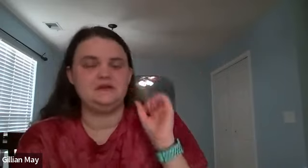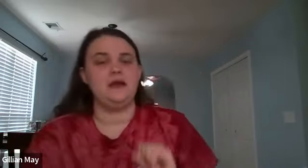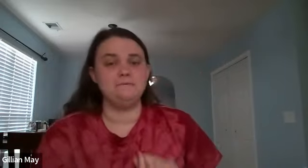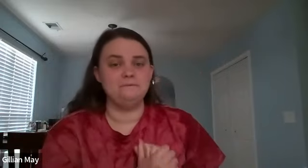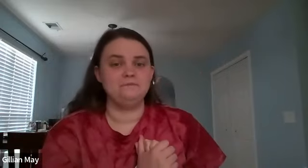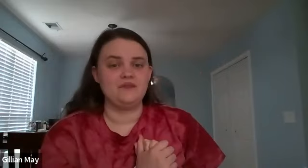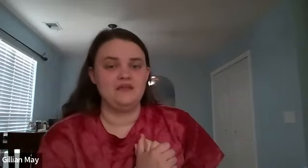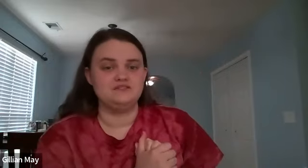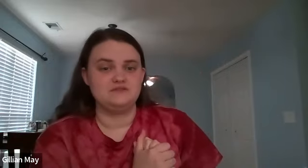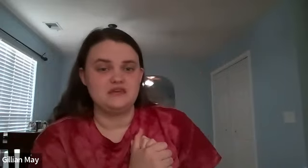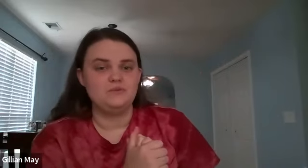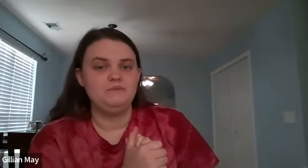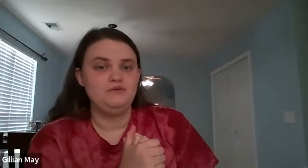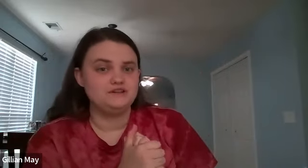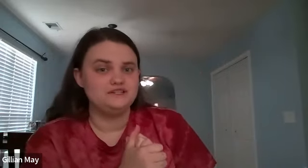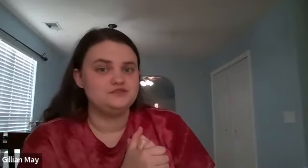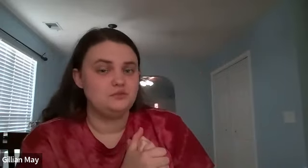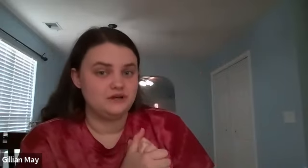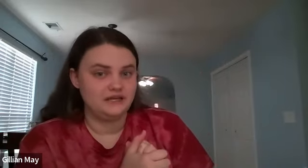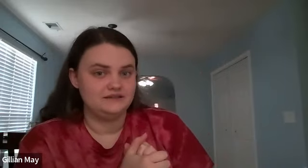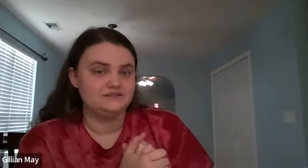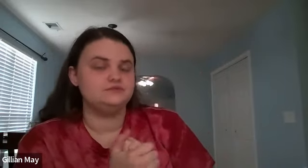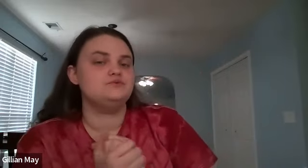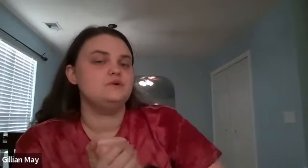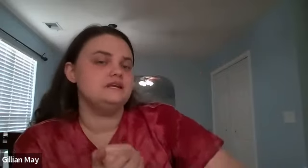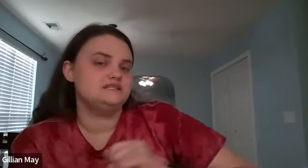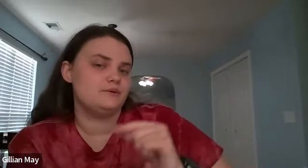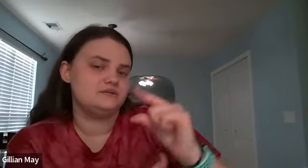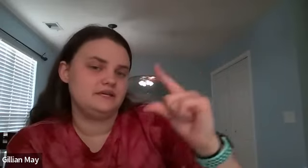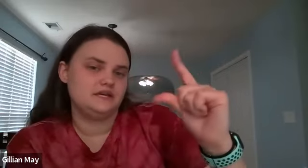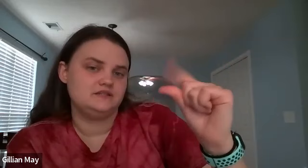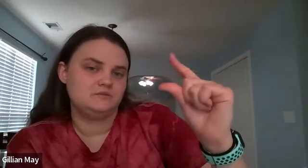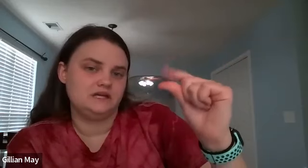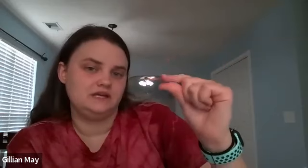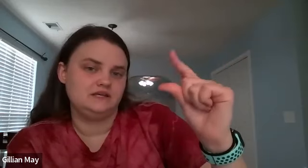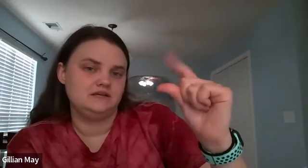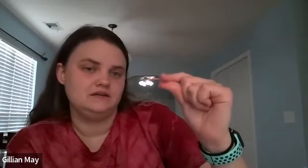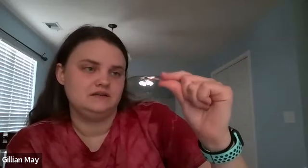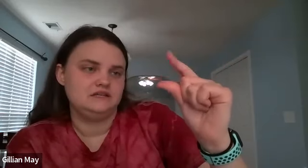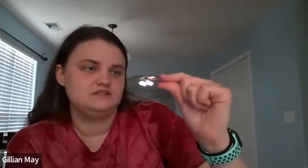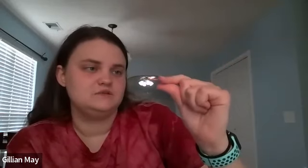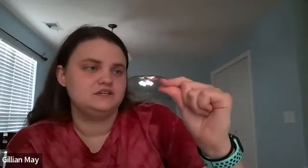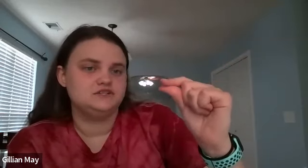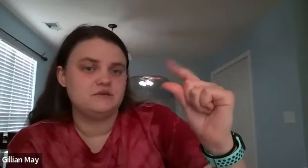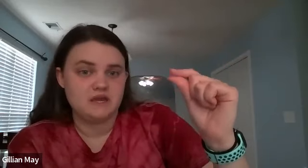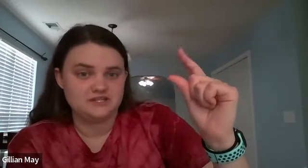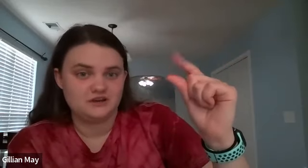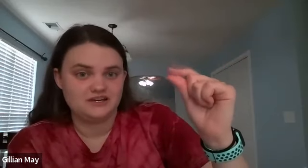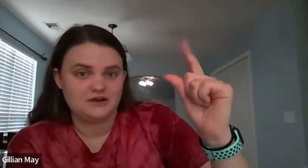Okay, so then we move on to 20. So 20 is going to be 20. It's almost like you're doing baby shark. I always think